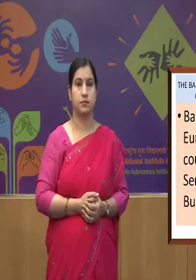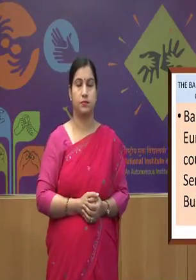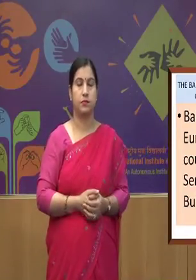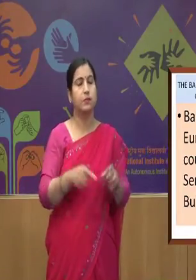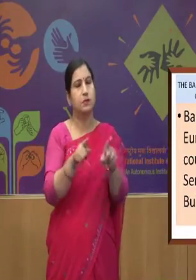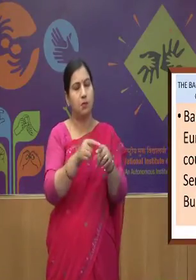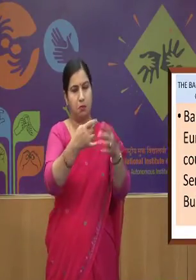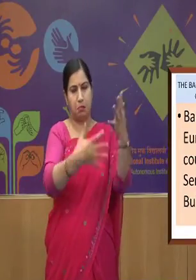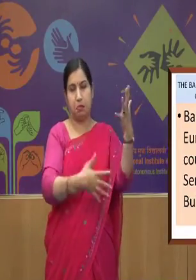etc.